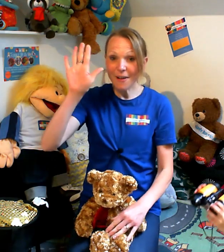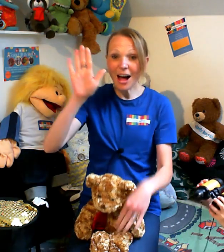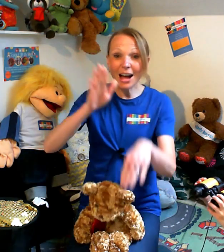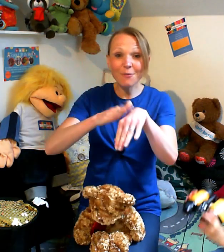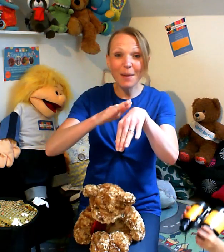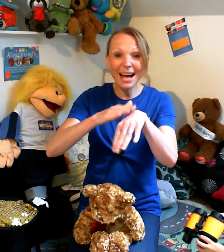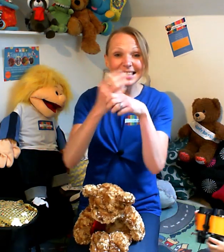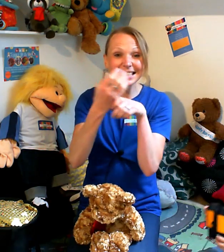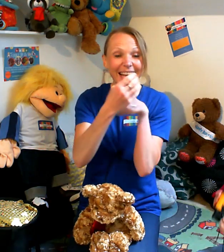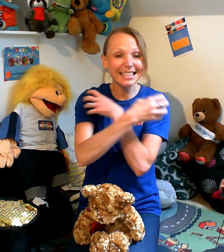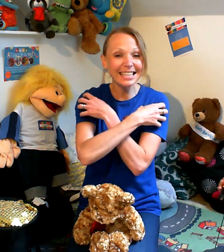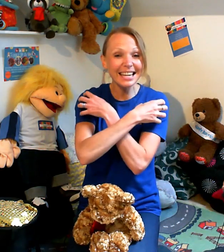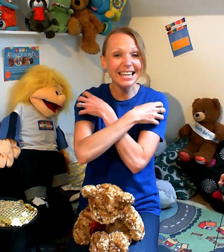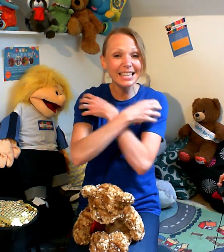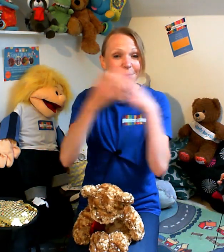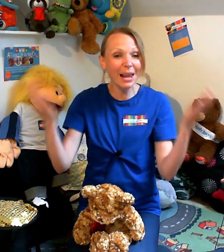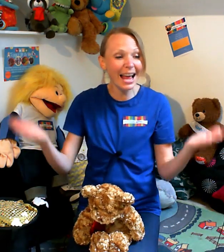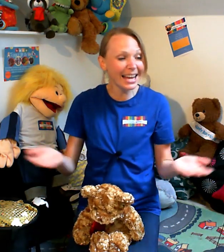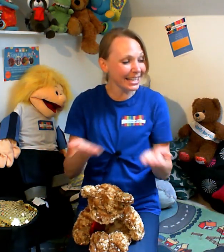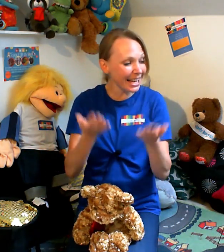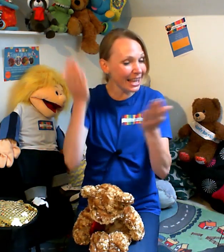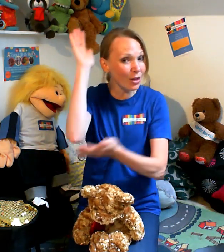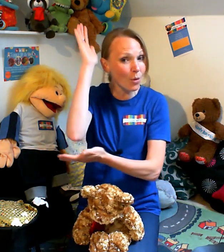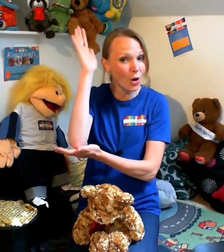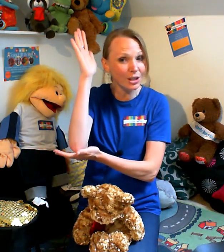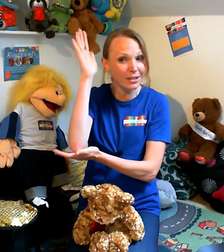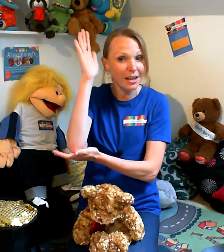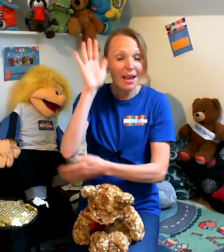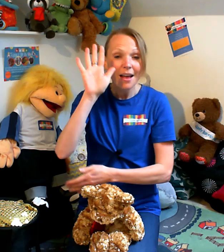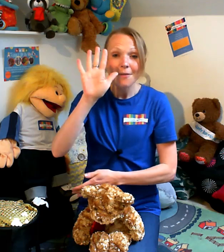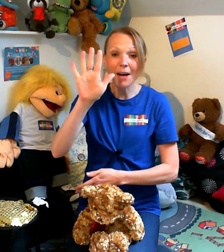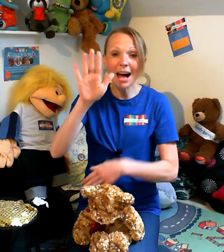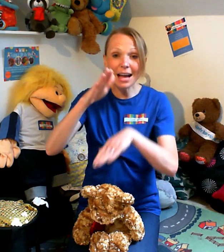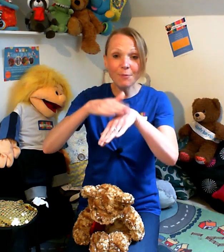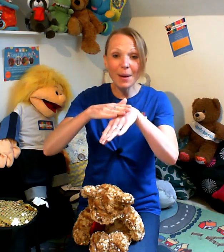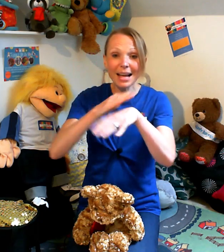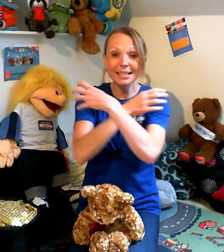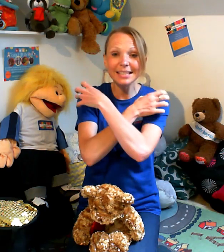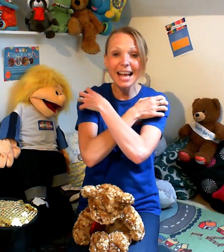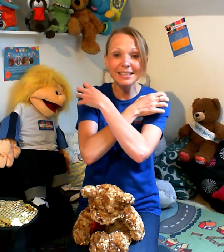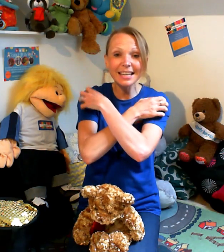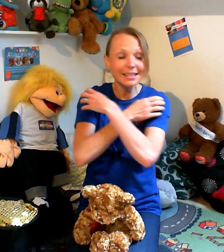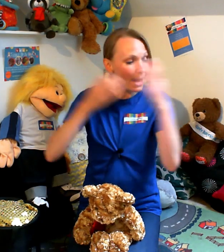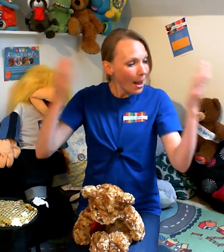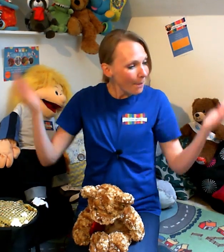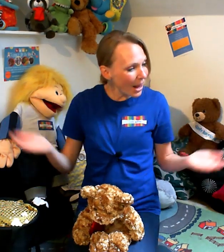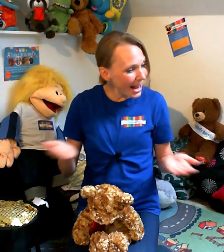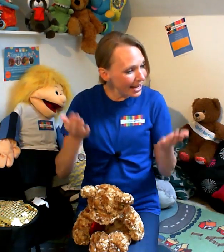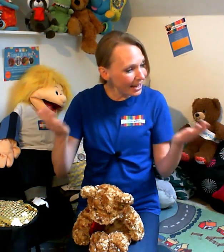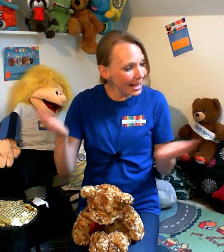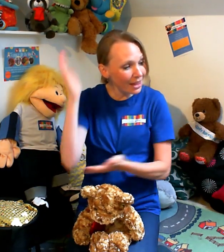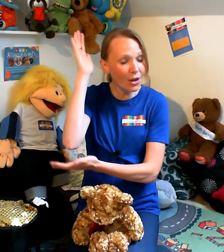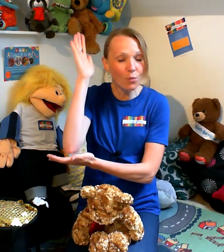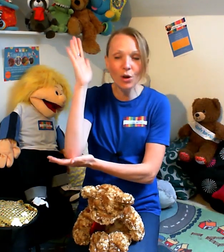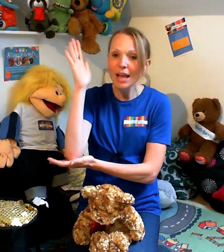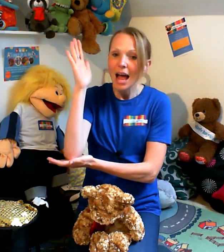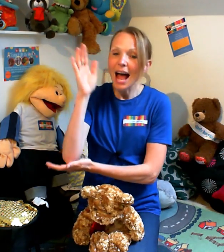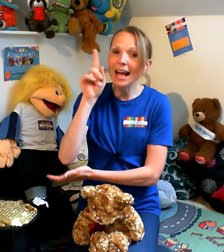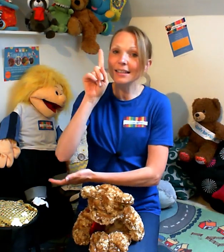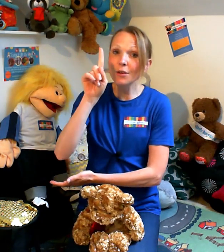Five bad teddies playing in the wood. Five bad teddies playing in the wood. And if